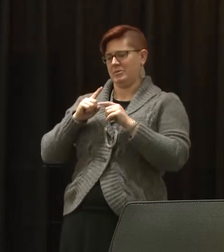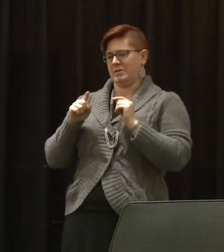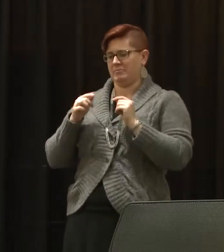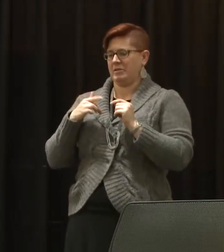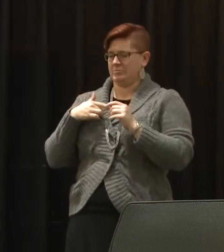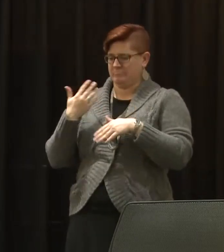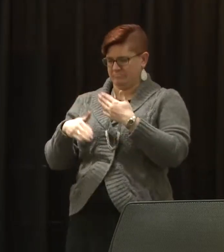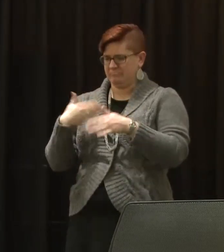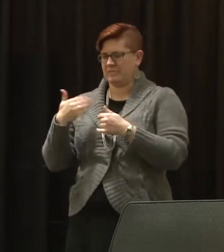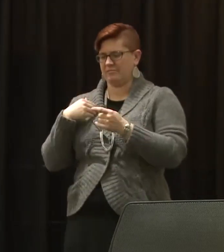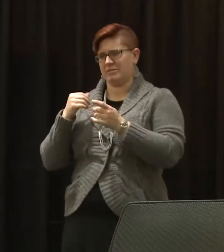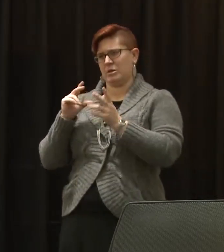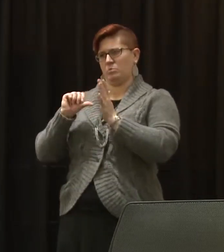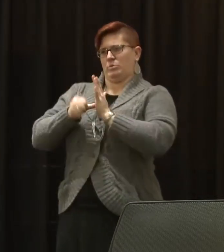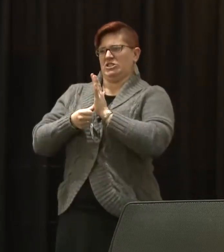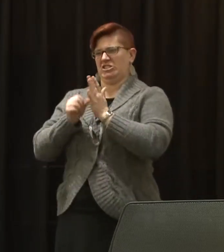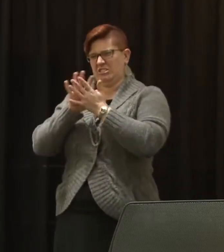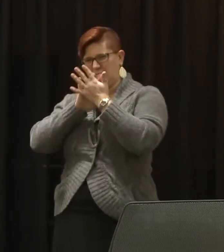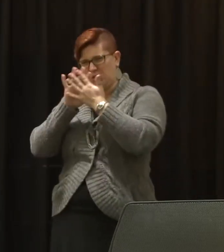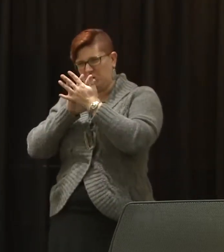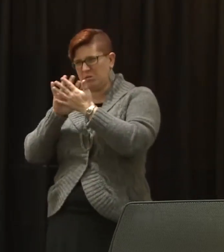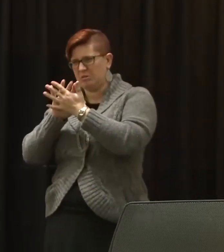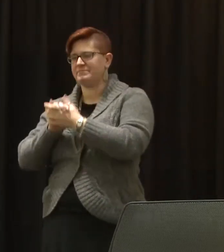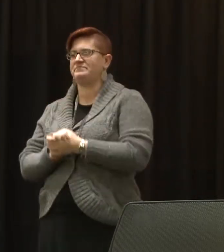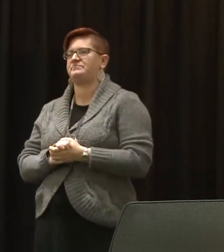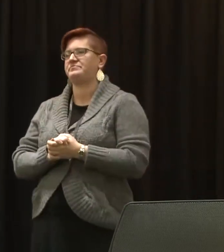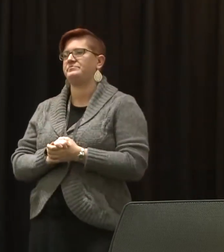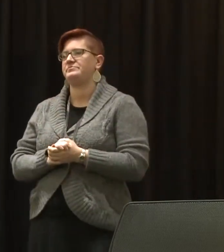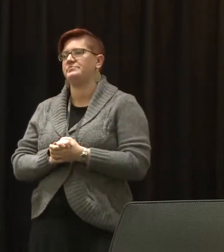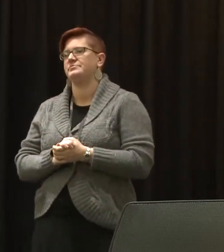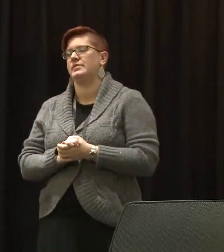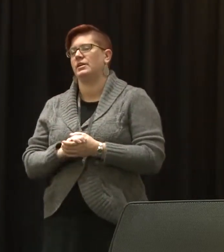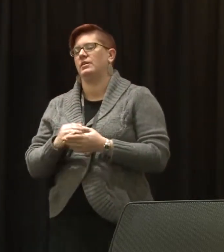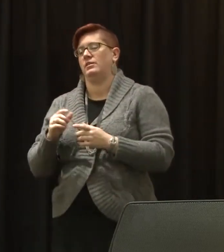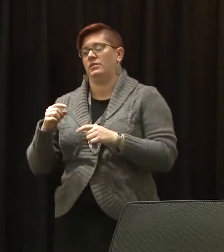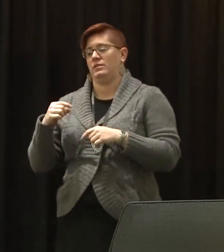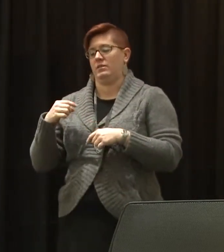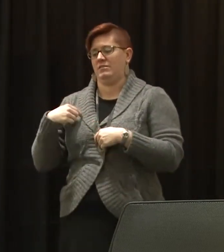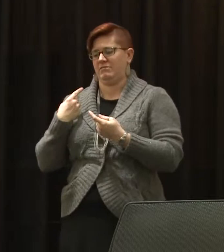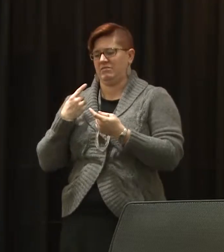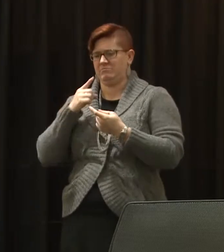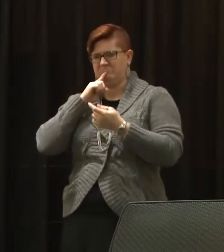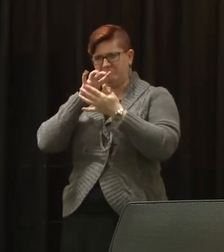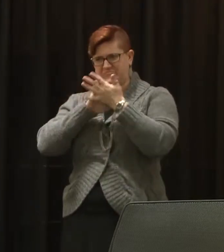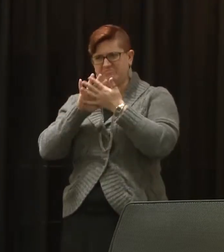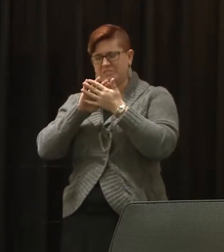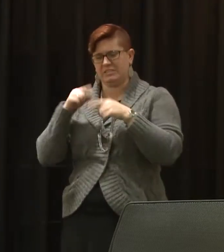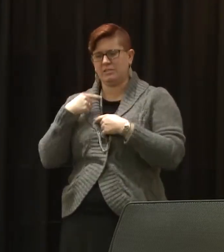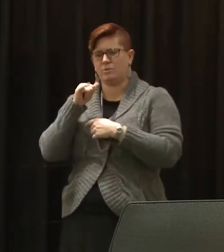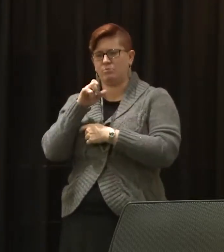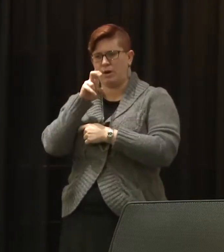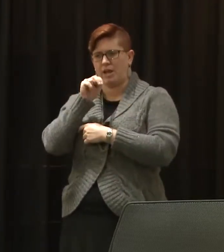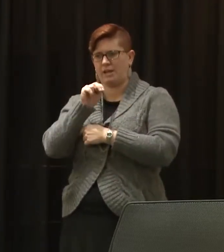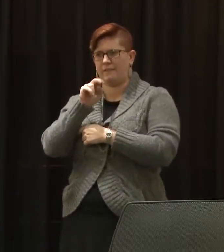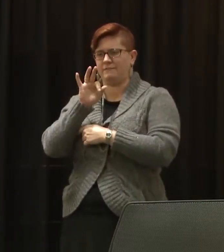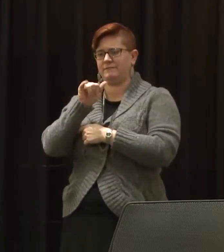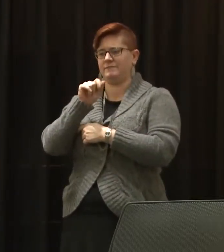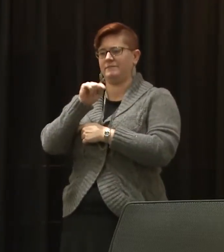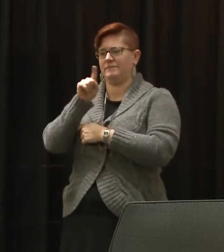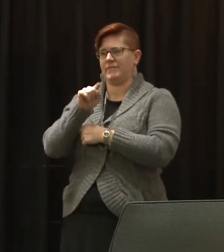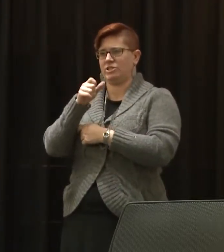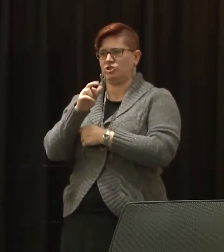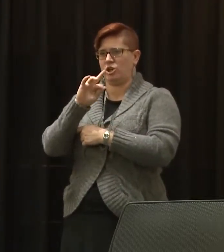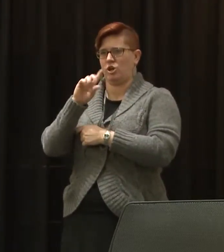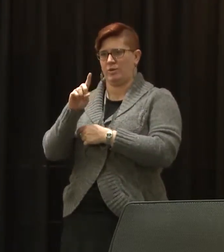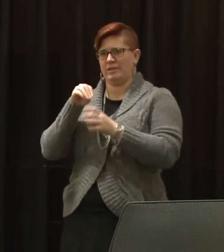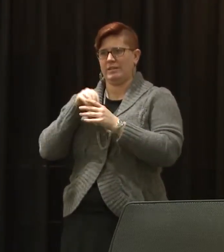an impressionistic blur. Equally out of focus is my visit to Brian Fitzgerald at his photography studio on the third